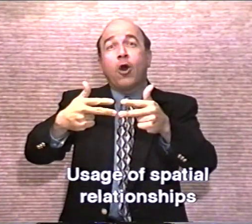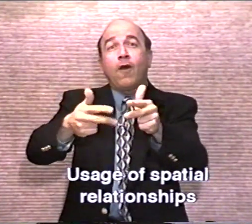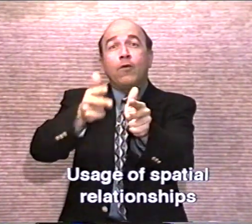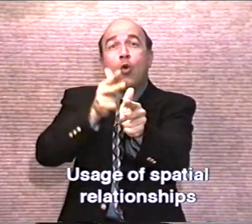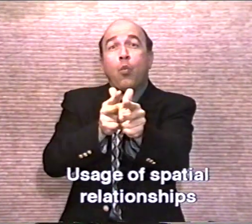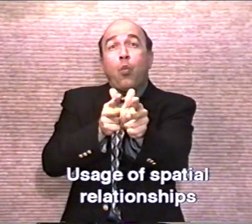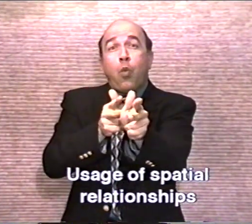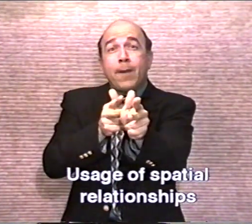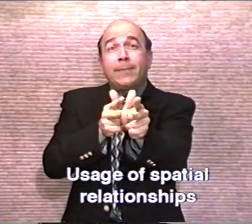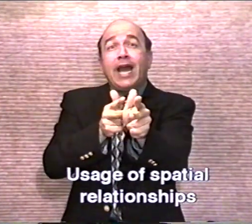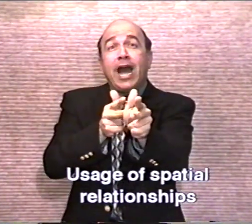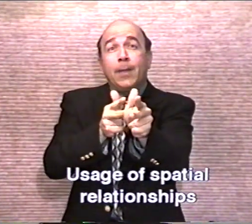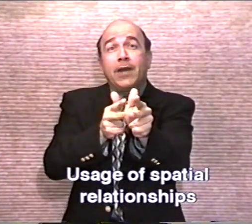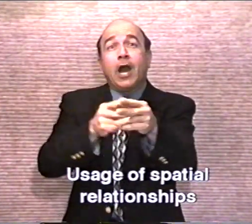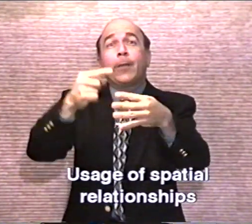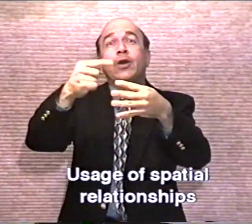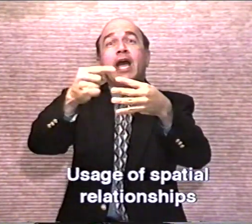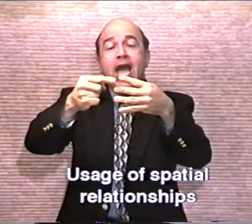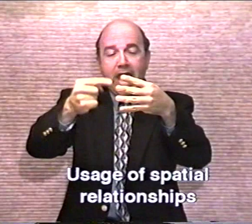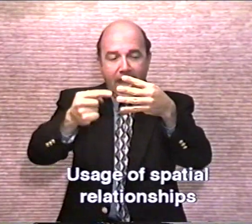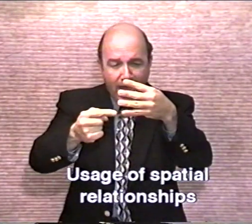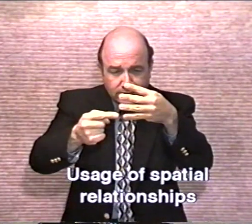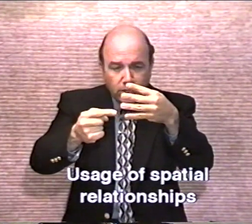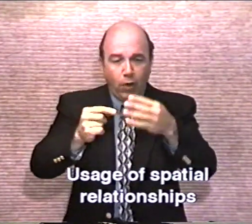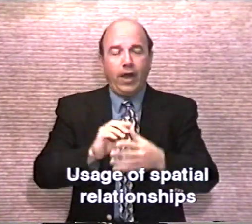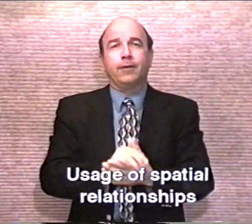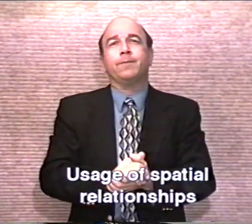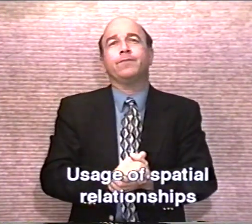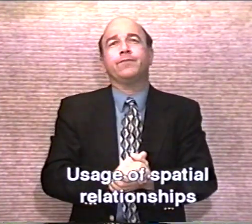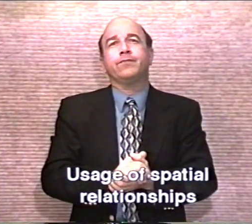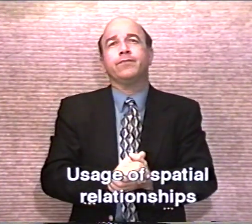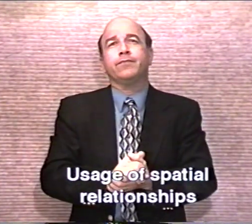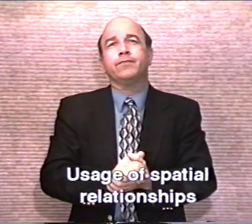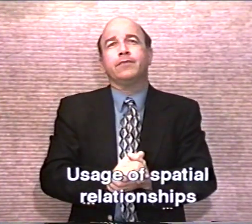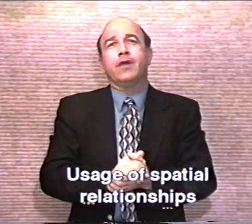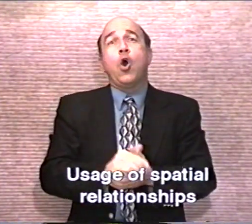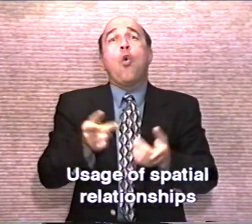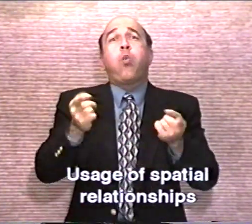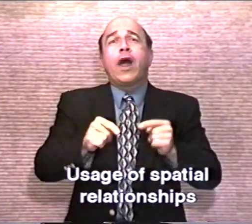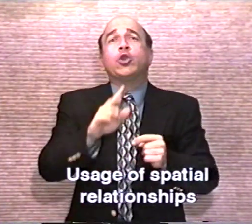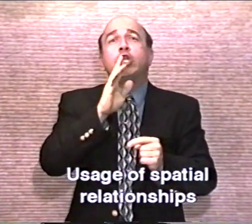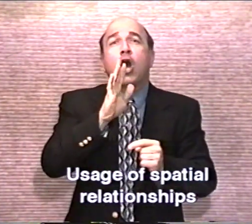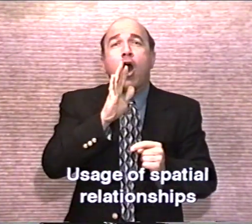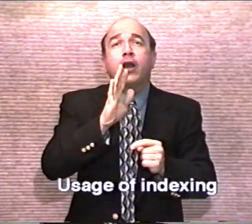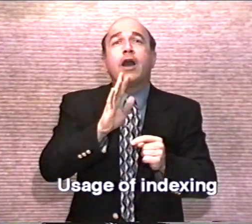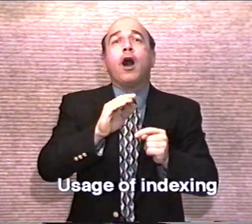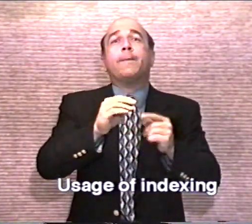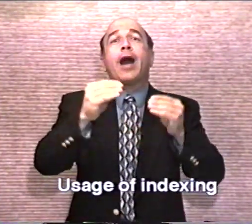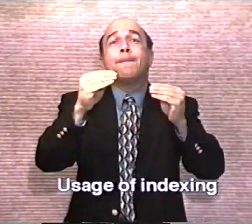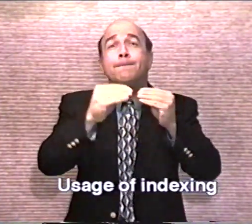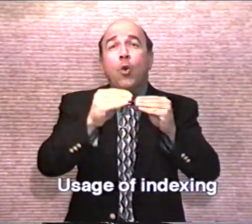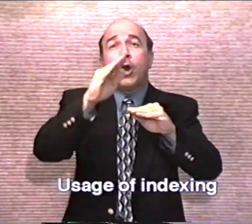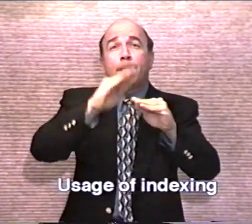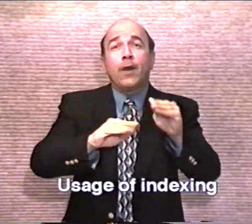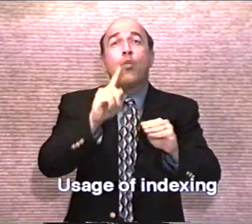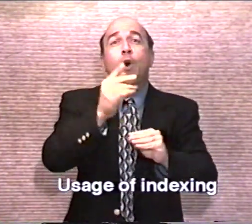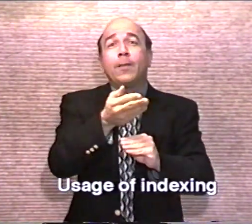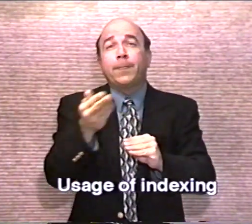of, one behind the other, and so on. When you're talking about more than one